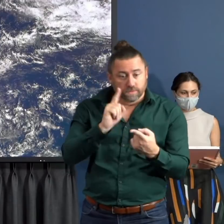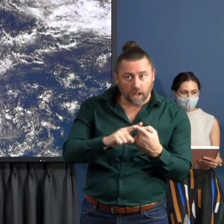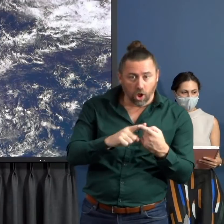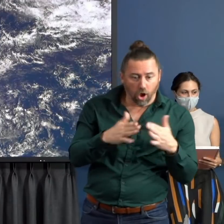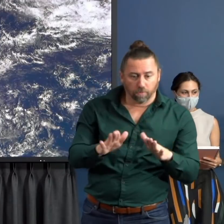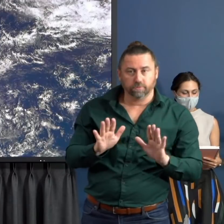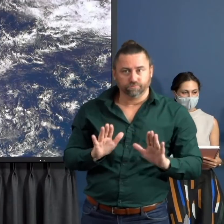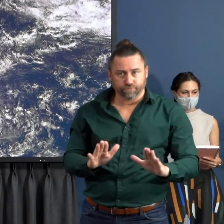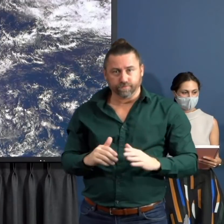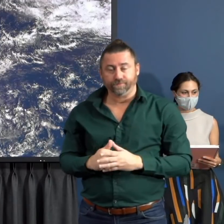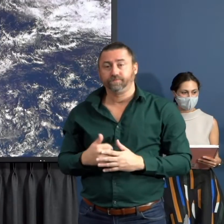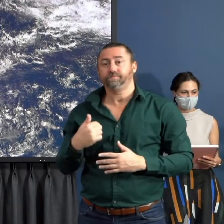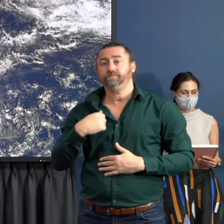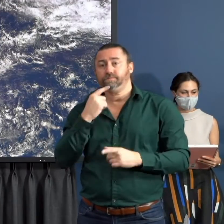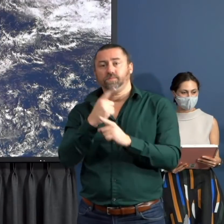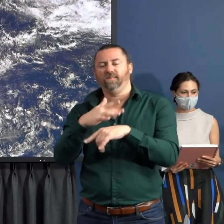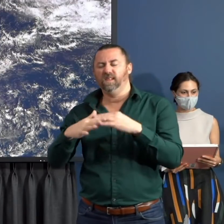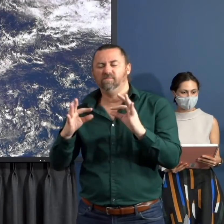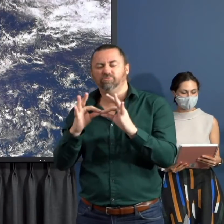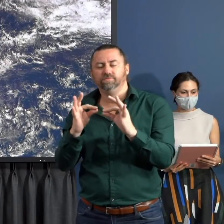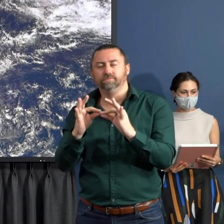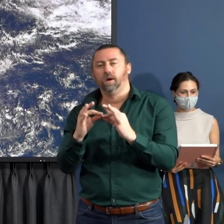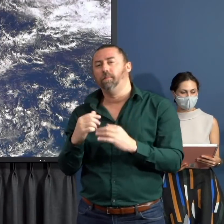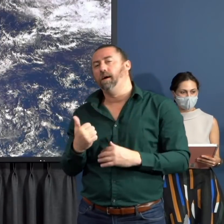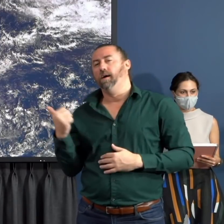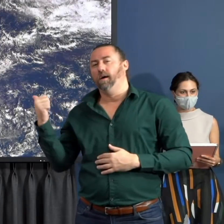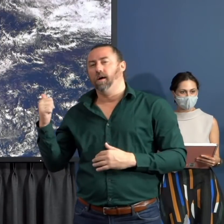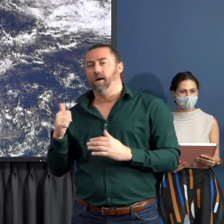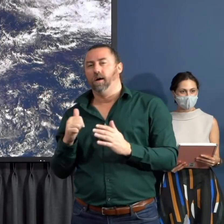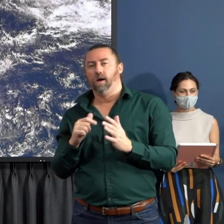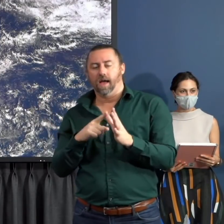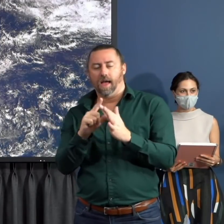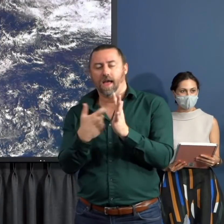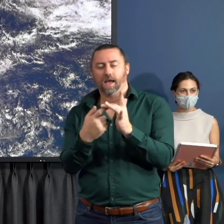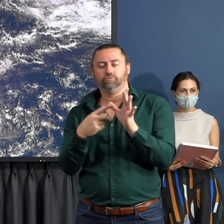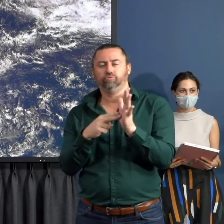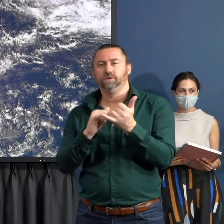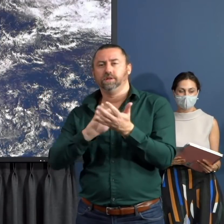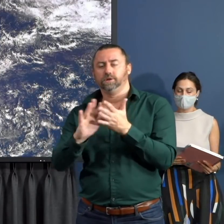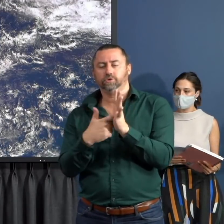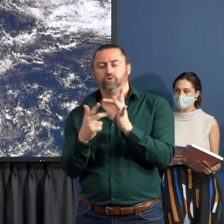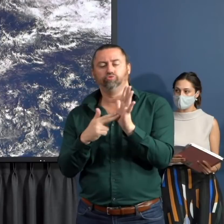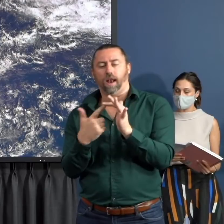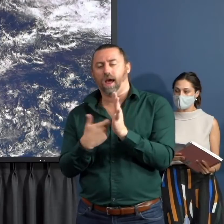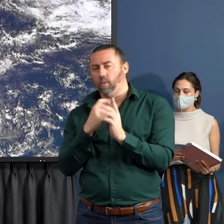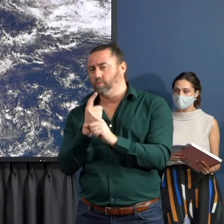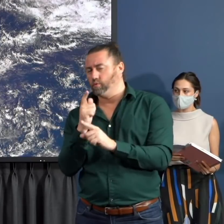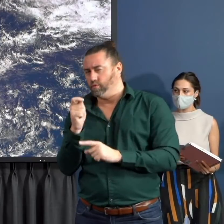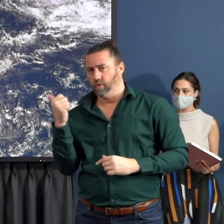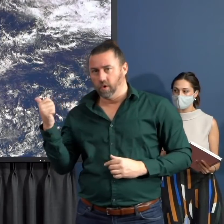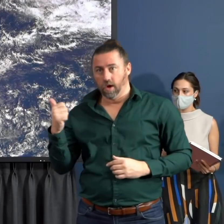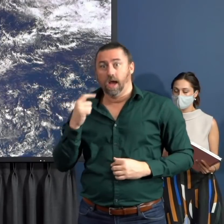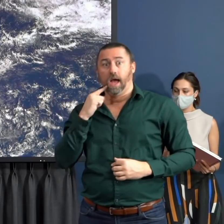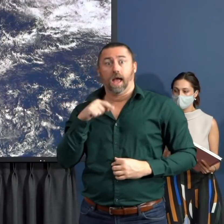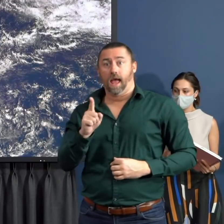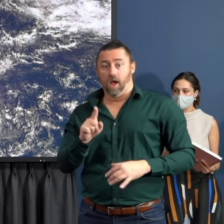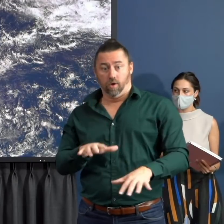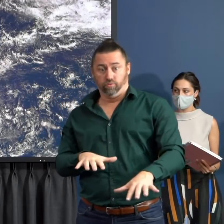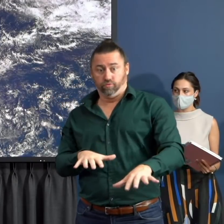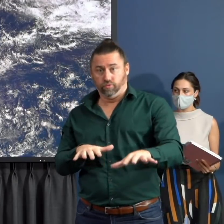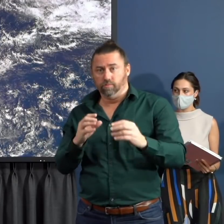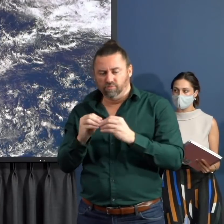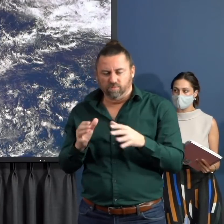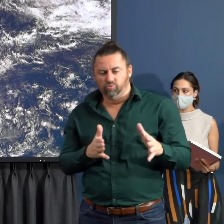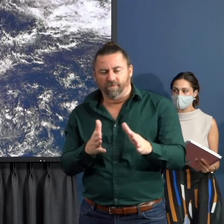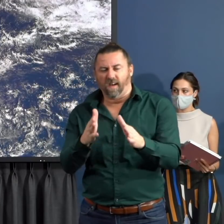relation to Brisbane, but the Lord Mayor will go into a little bit more detail. The height that we have seen now, I think we were predicting